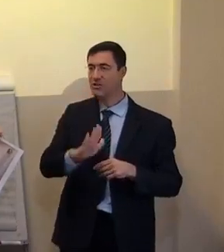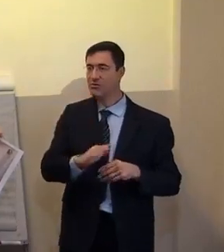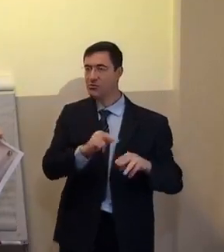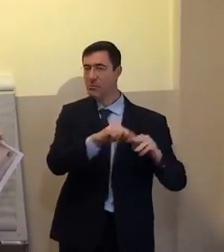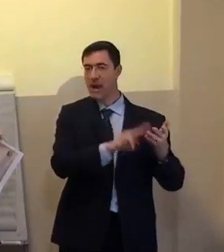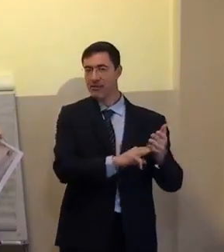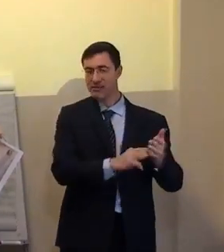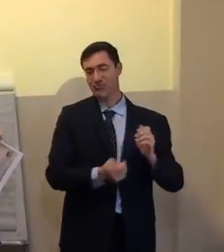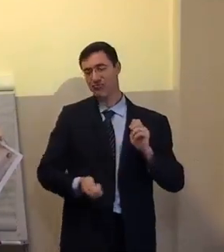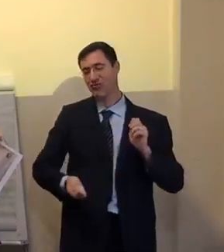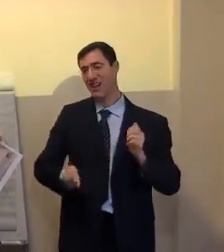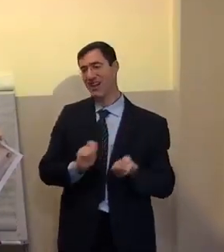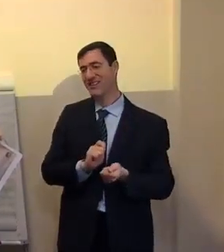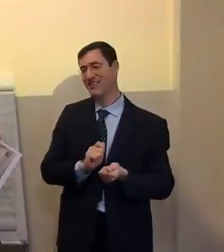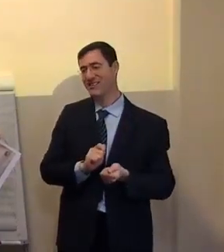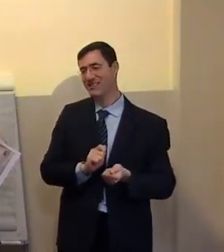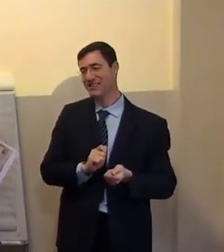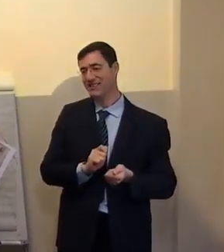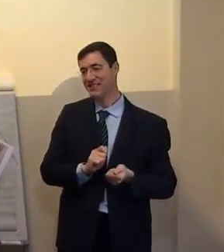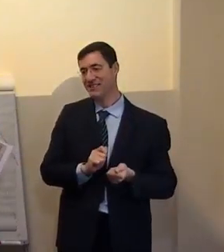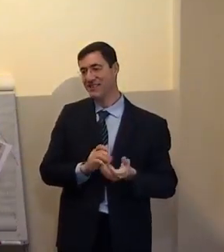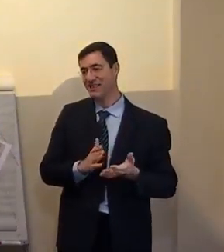Now parents recognize his change.